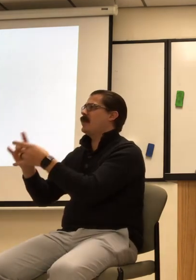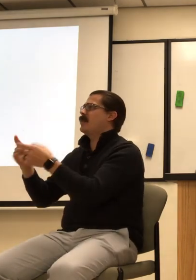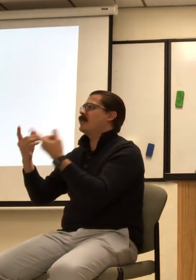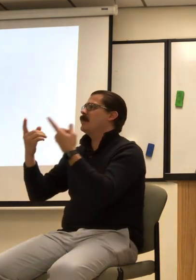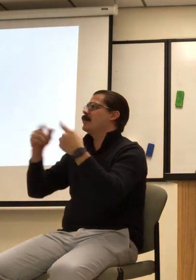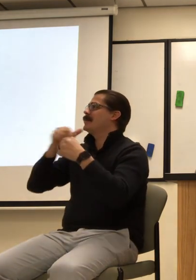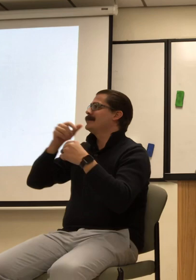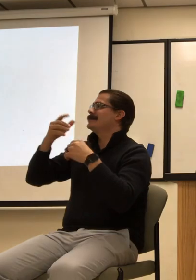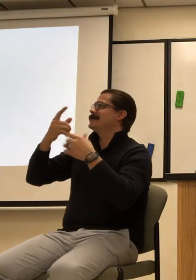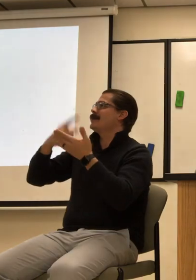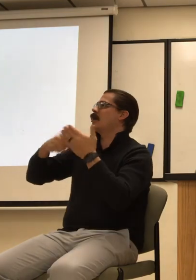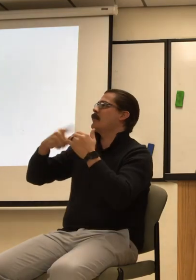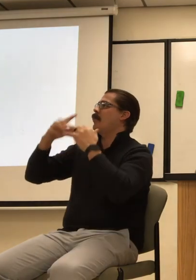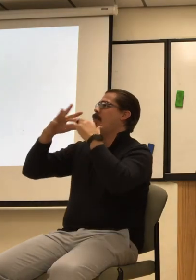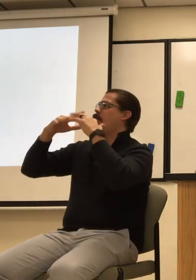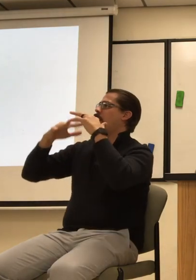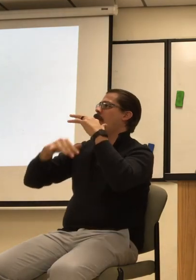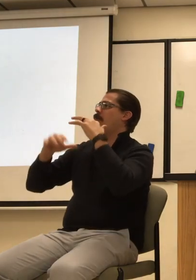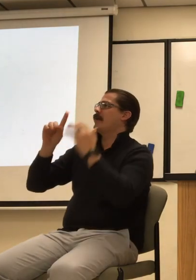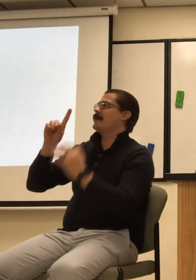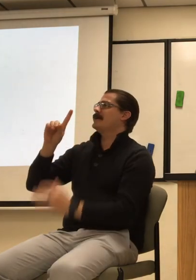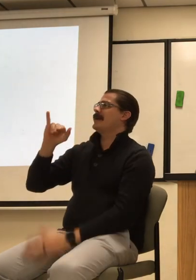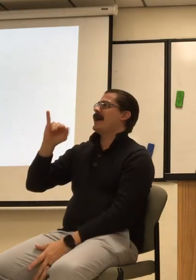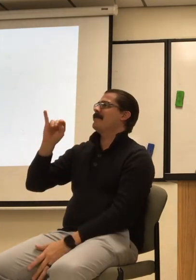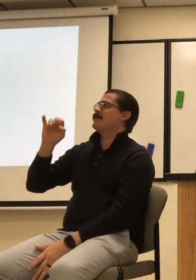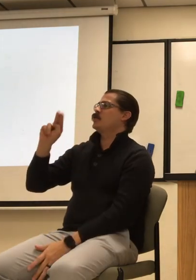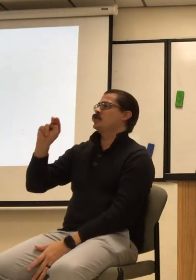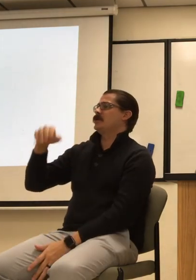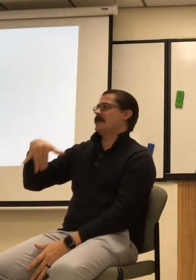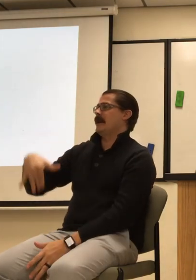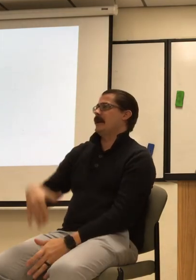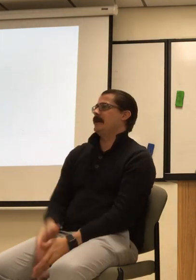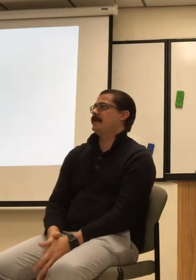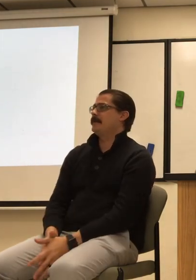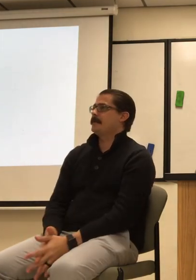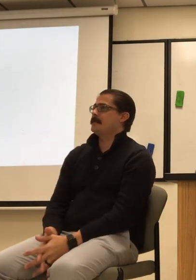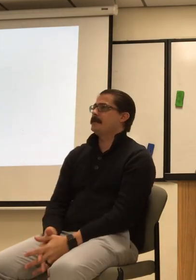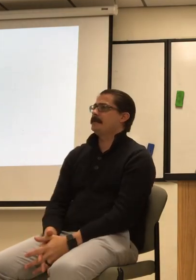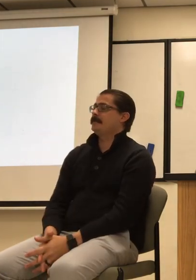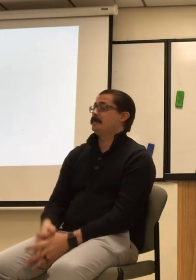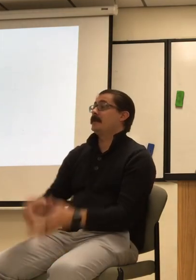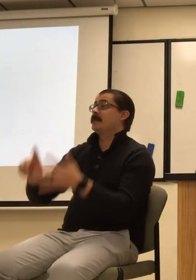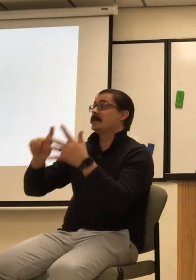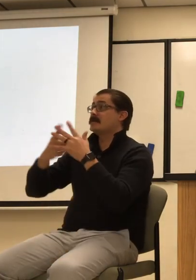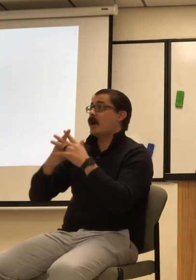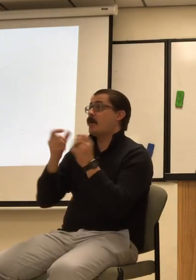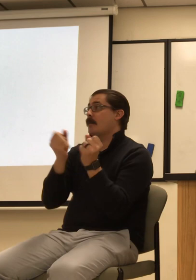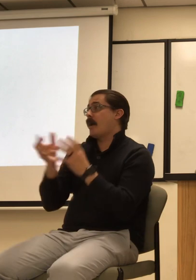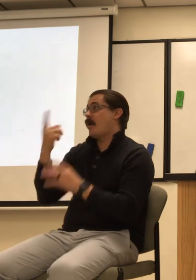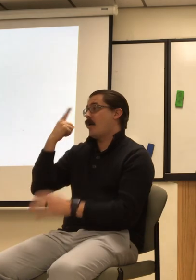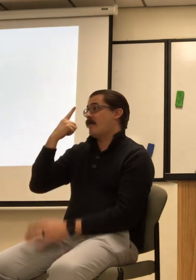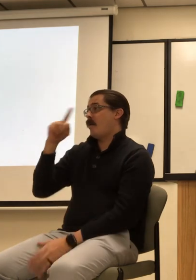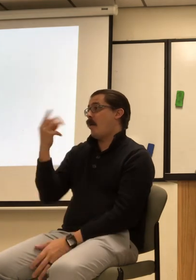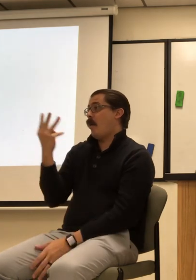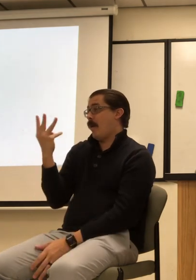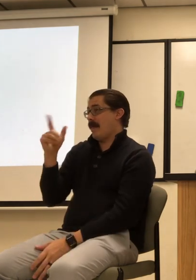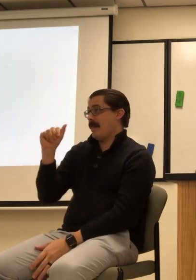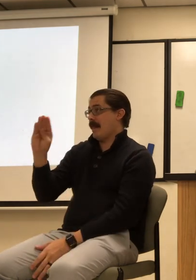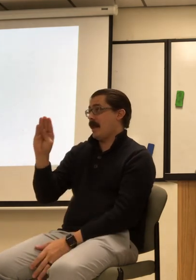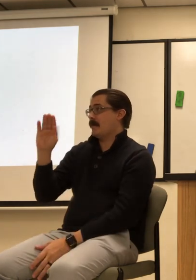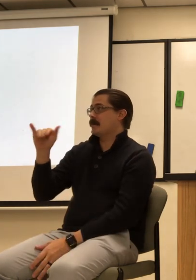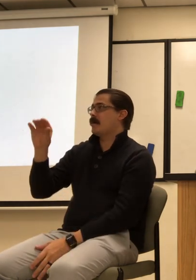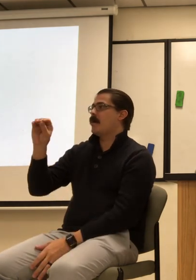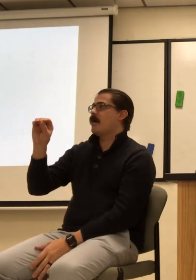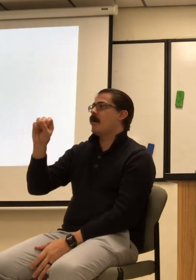yet, so this is where I wanted to pick it up now, start to get you ready for Wednesday's lab, which is an